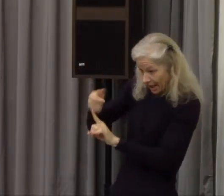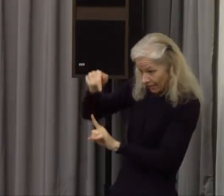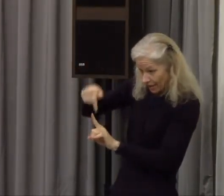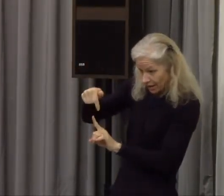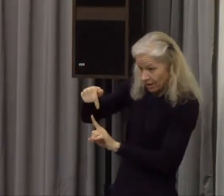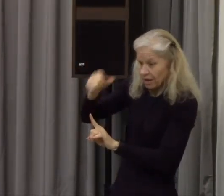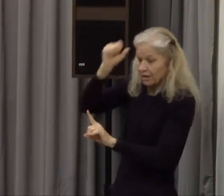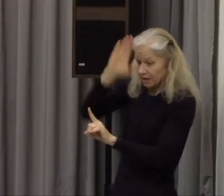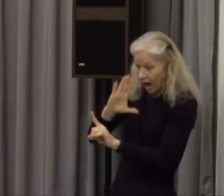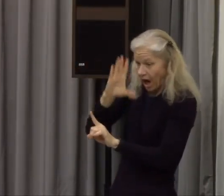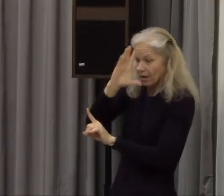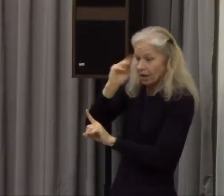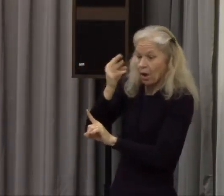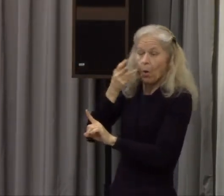goats should take away sins.